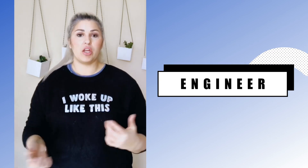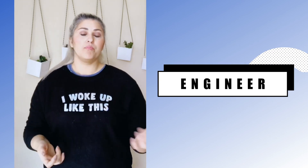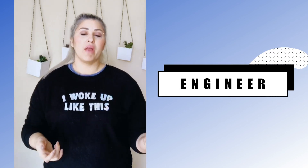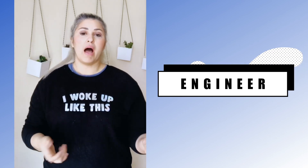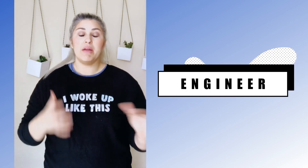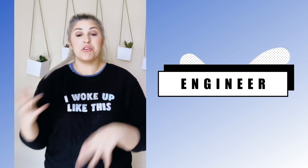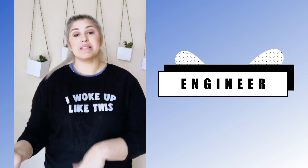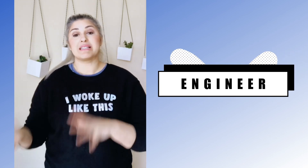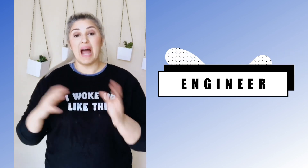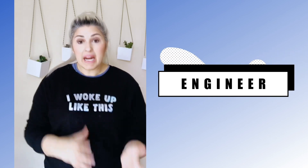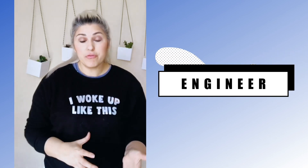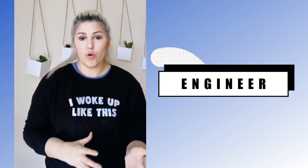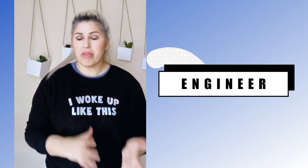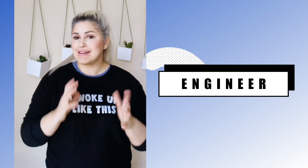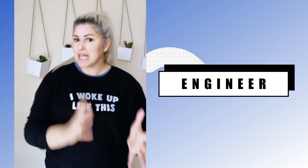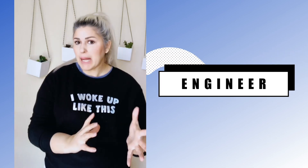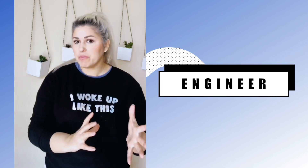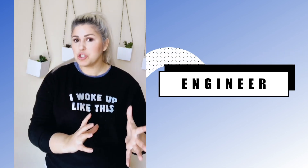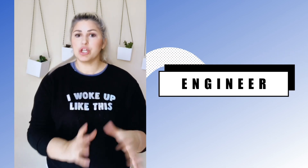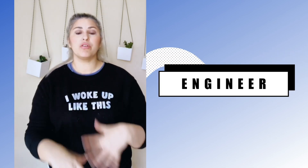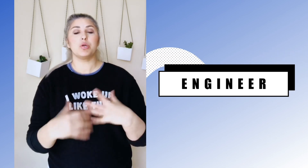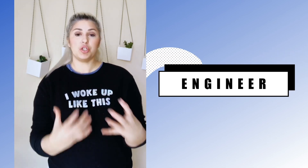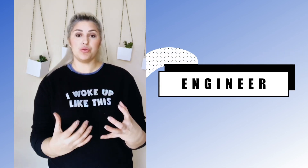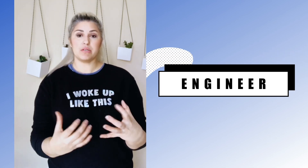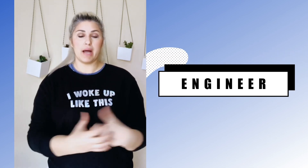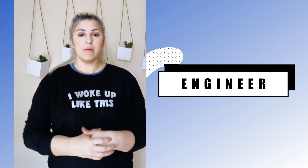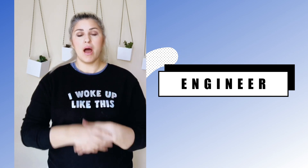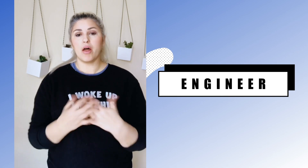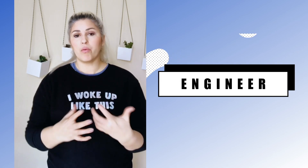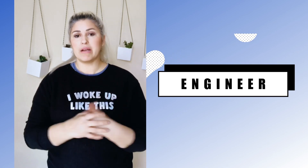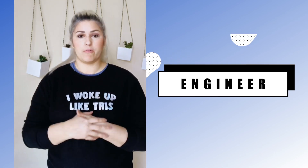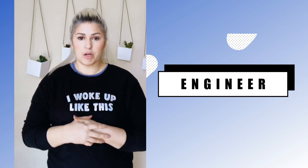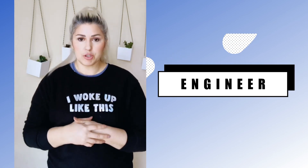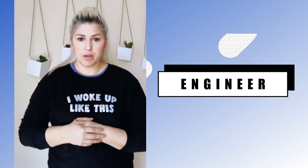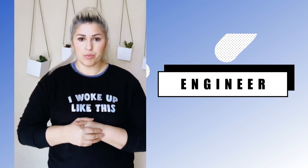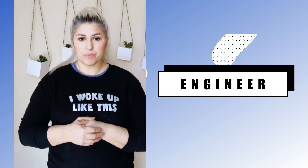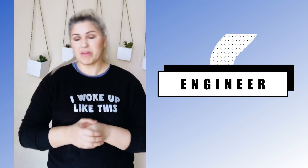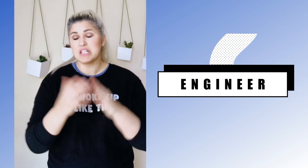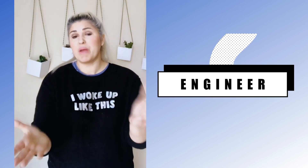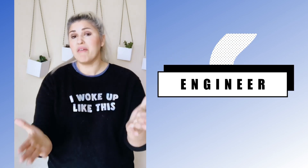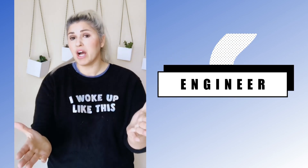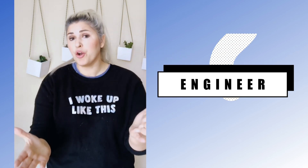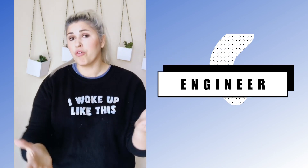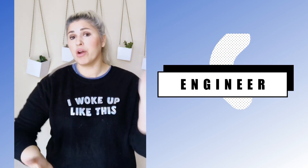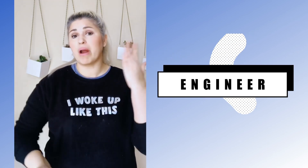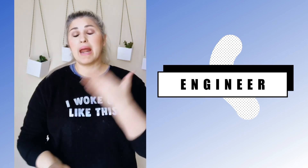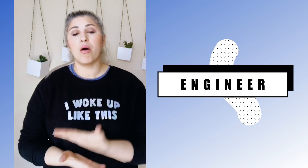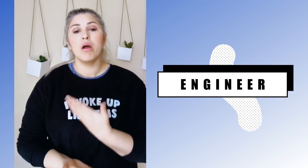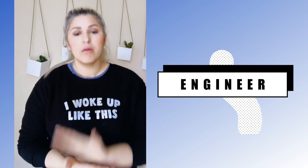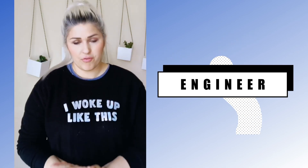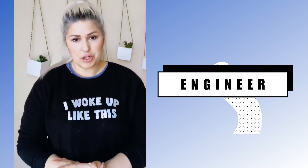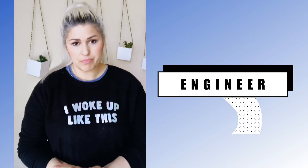kind of thing. If there is a sign for that type of engineer, then you would use that. Otherwise, finger spell the word. And since we haven't gone over it